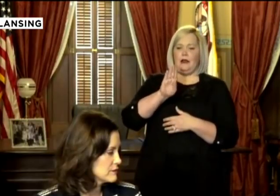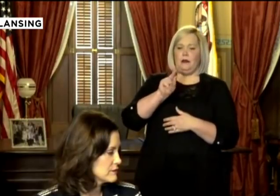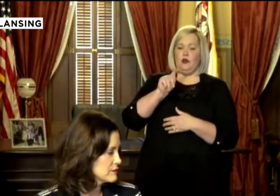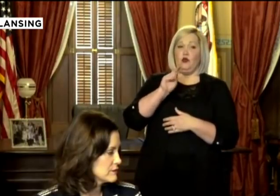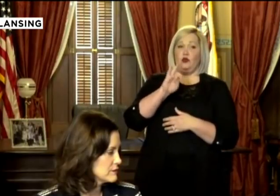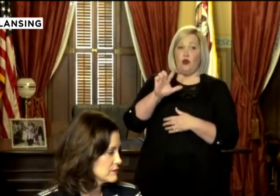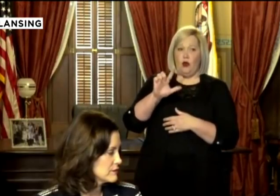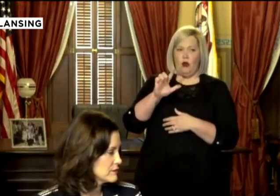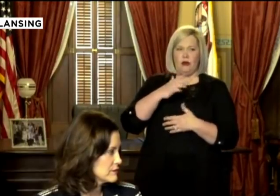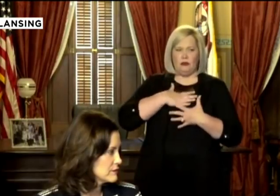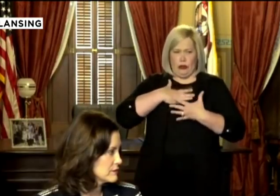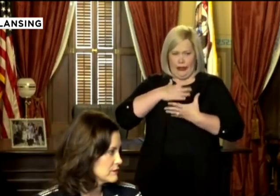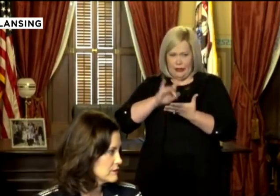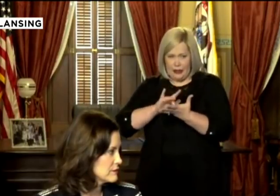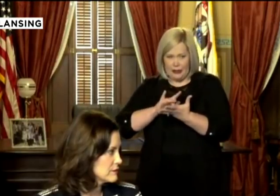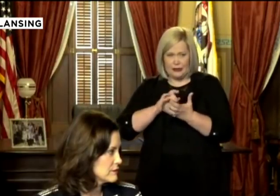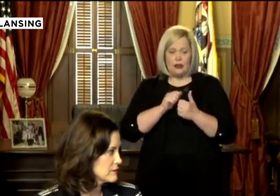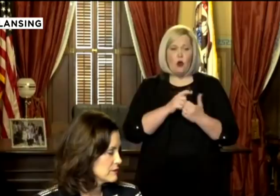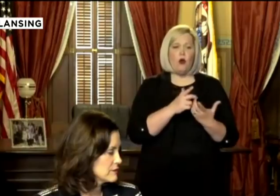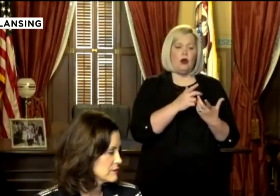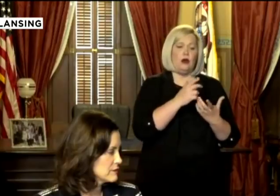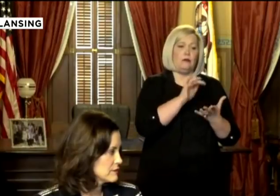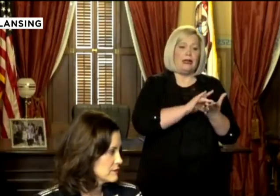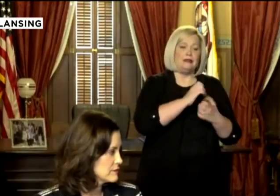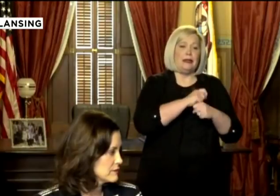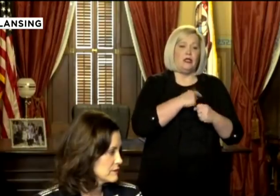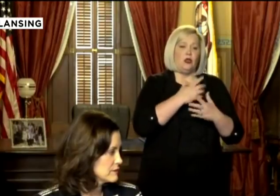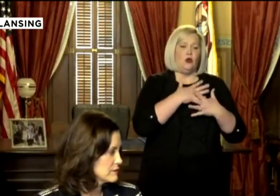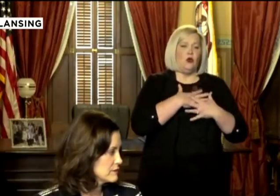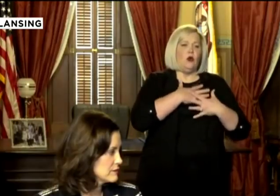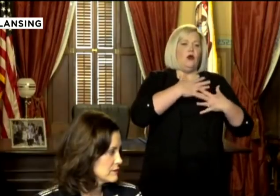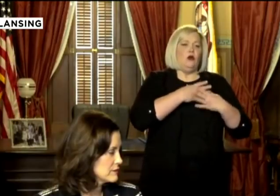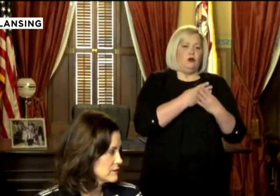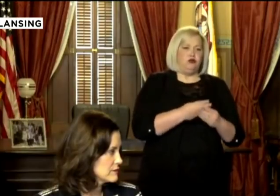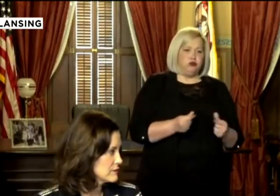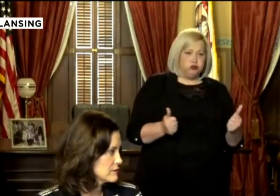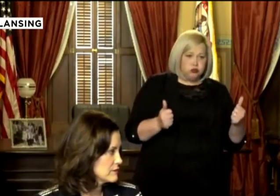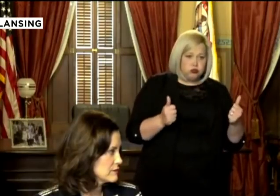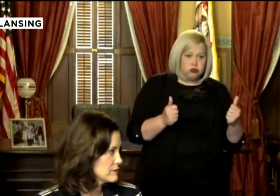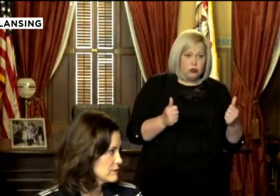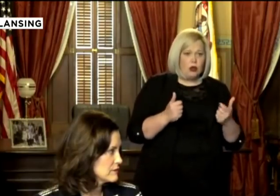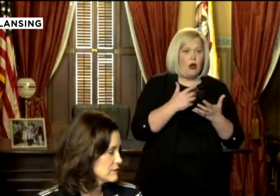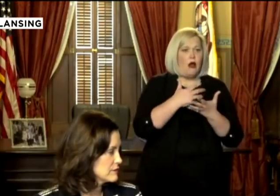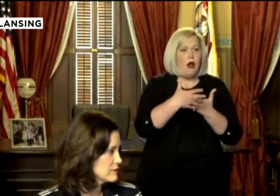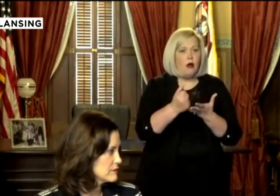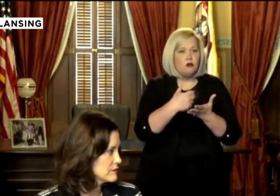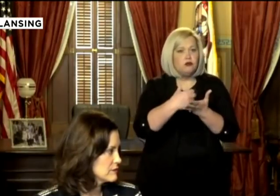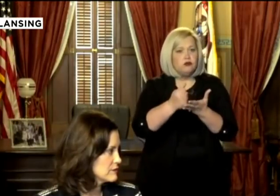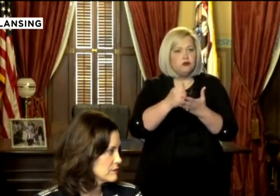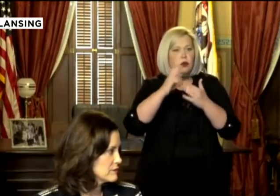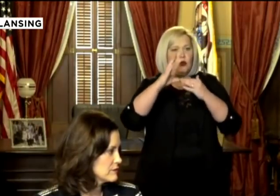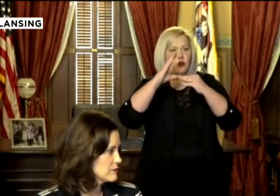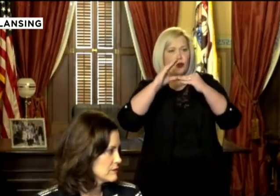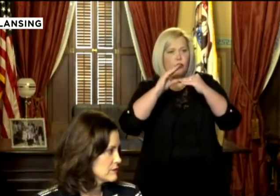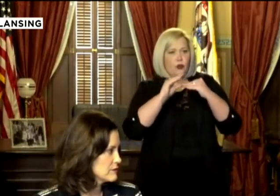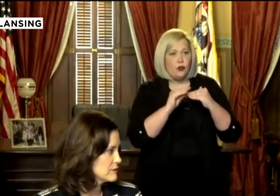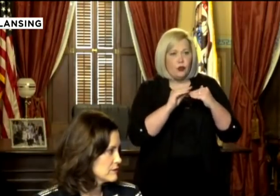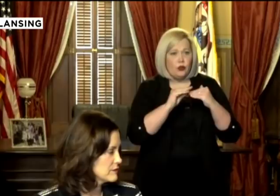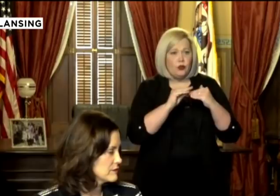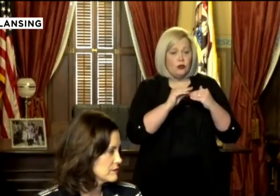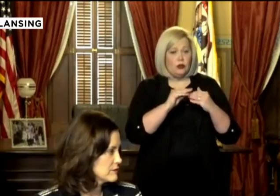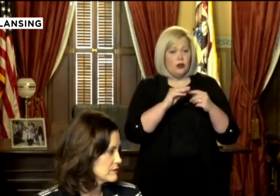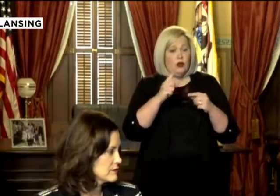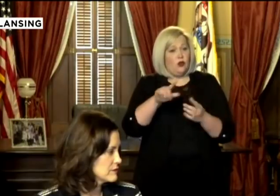sedation medications that are necessary to help people breathe or to make sure they can be safely maintained on a